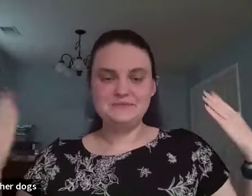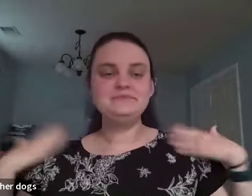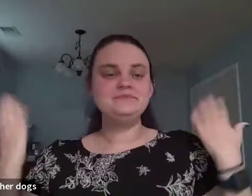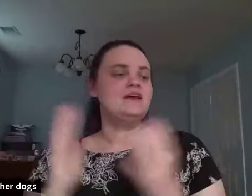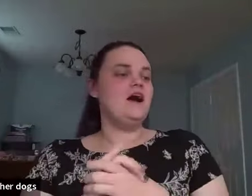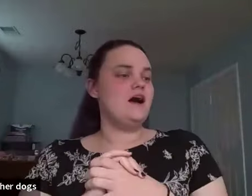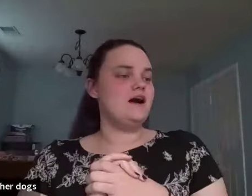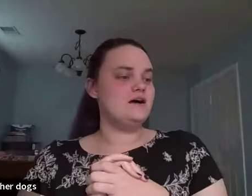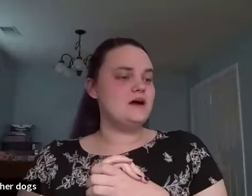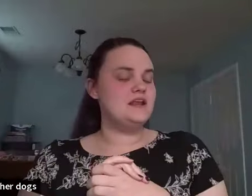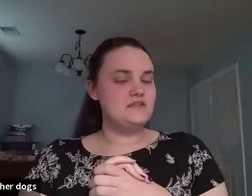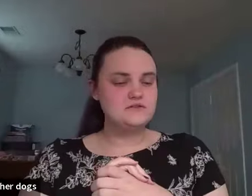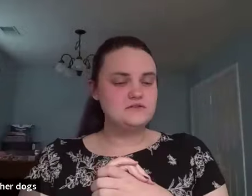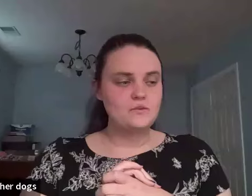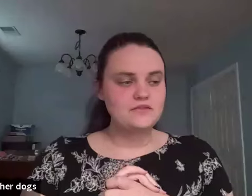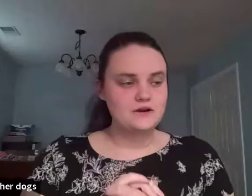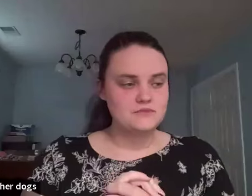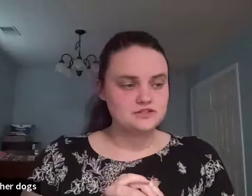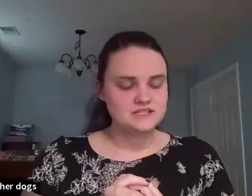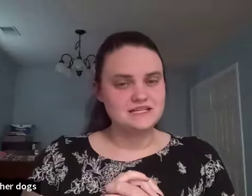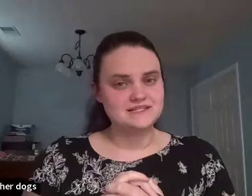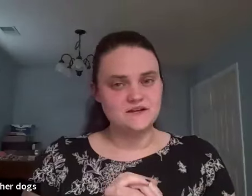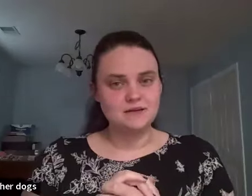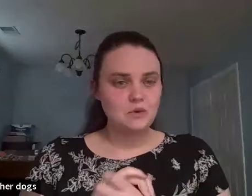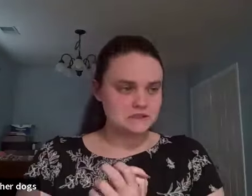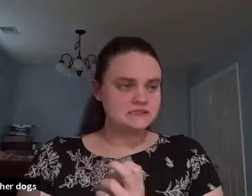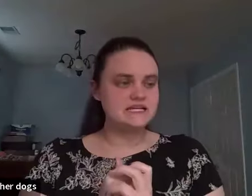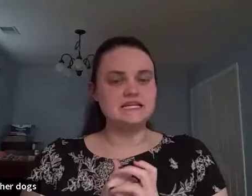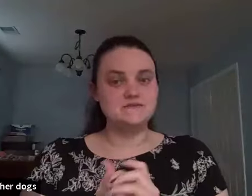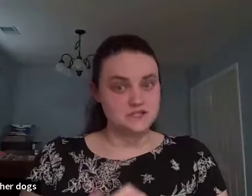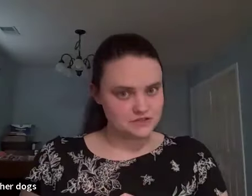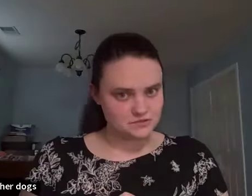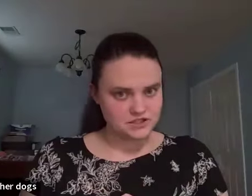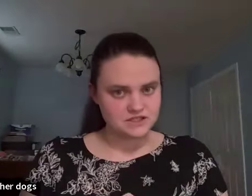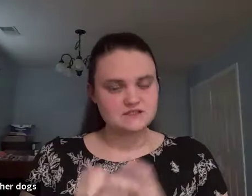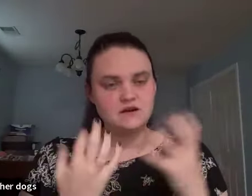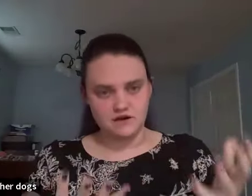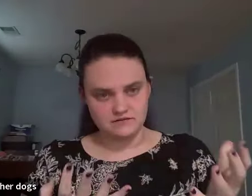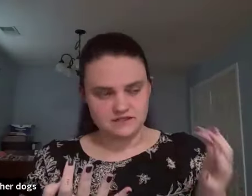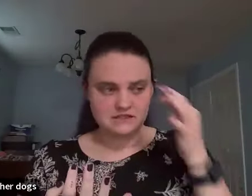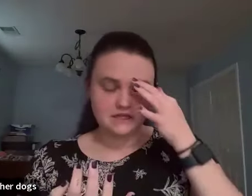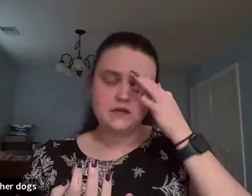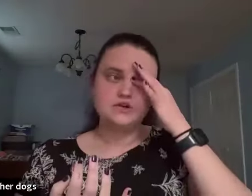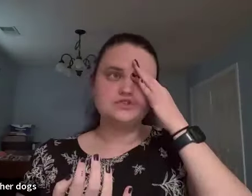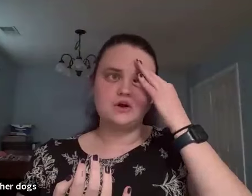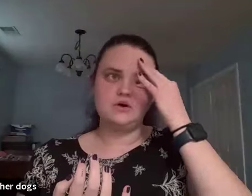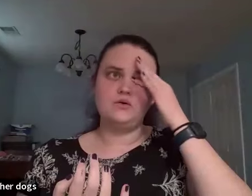Okay. Another thing with our emotions, it is very important, is facial expressions, obviously.